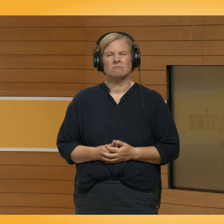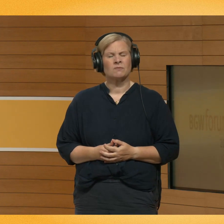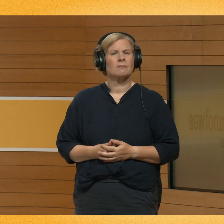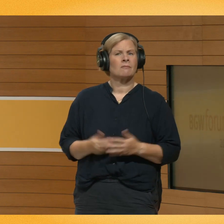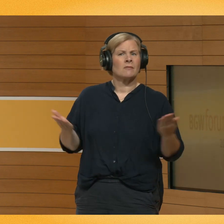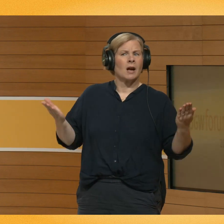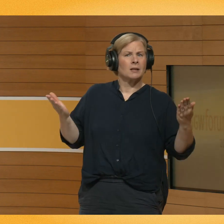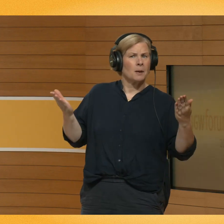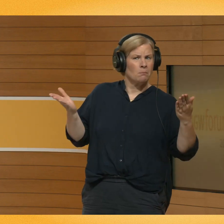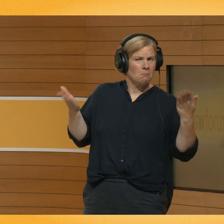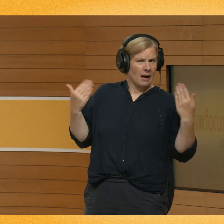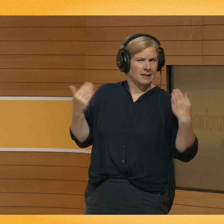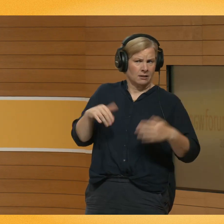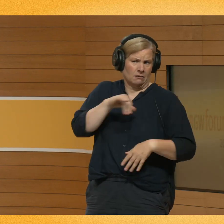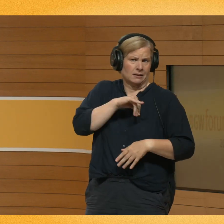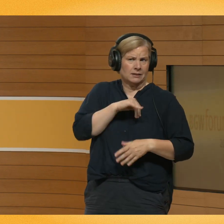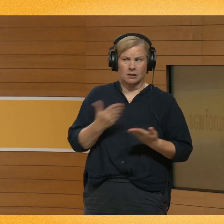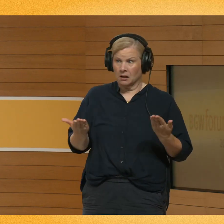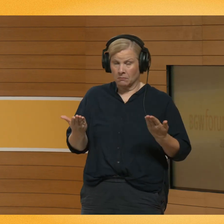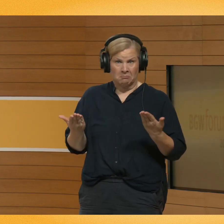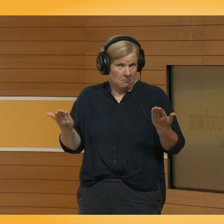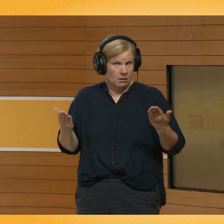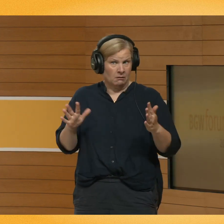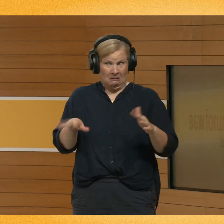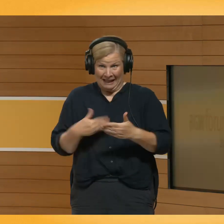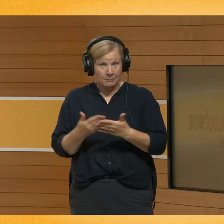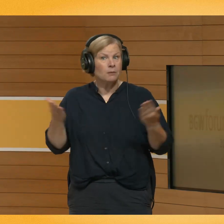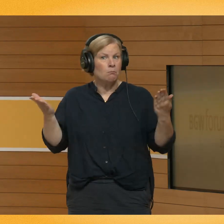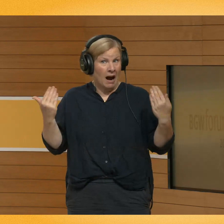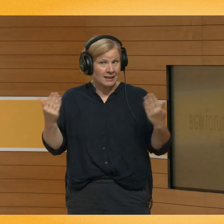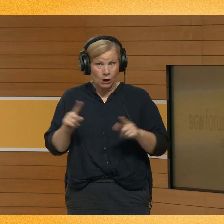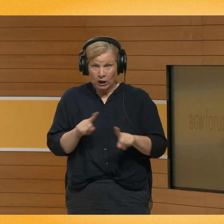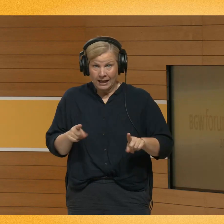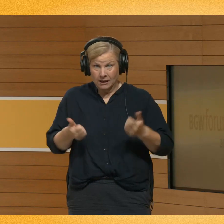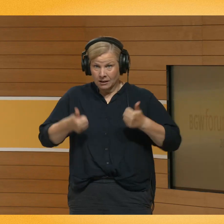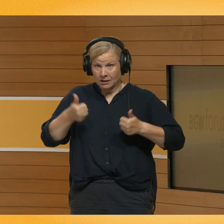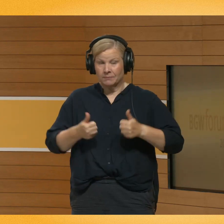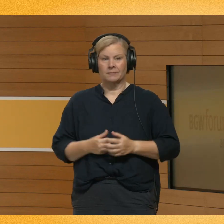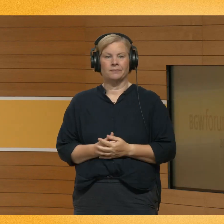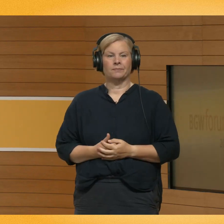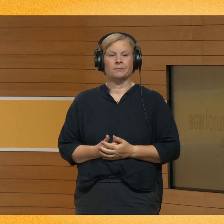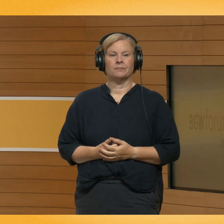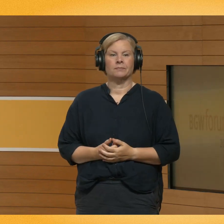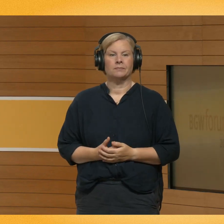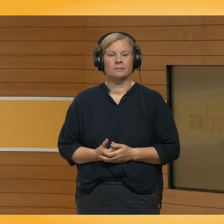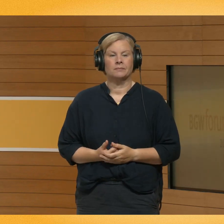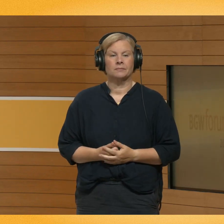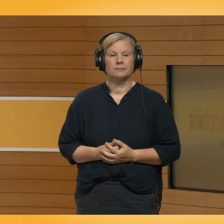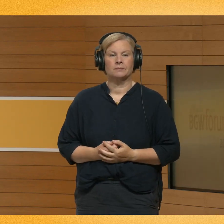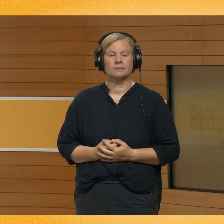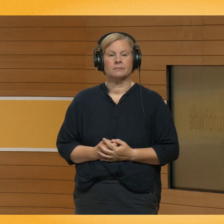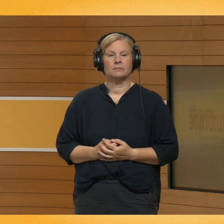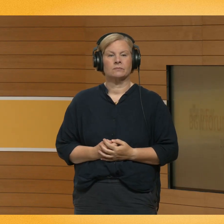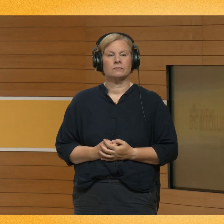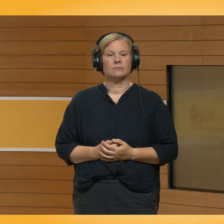happen. How do possible applicants know that a hospital is magnet certified,